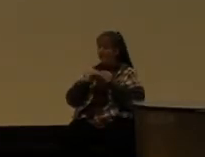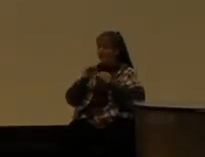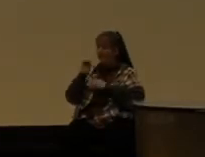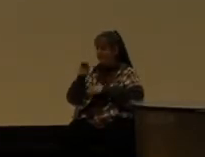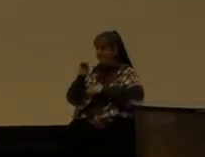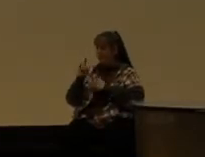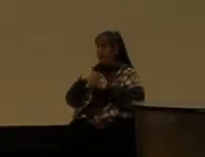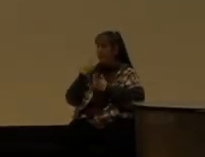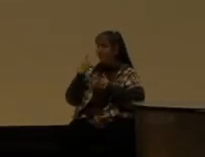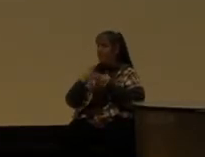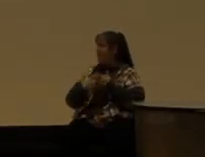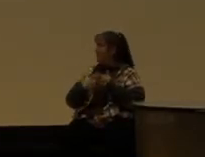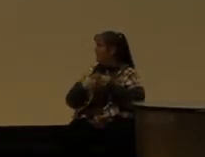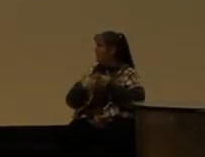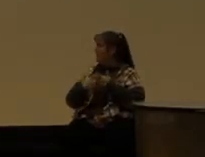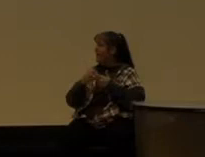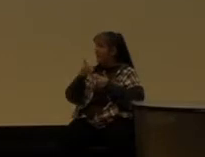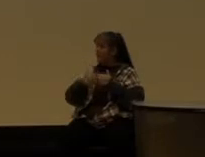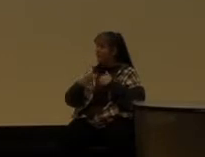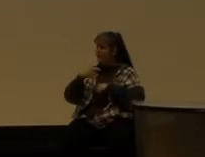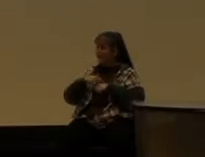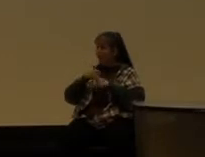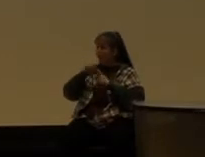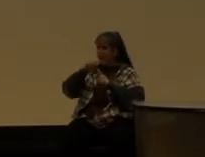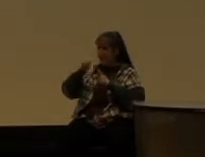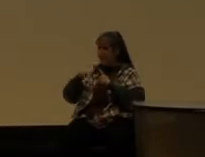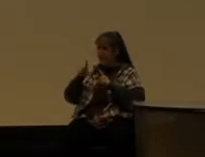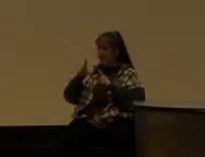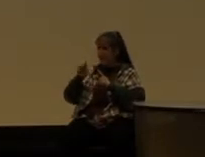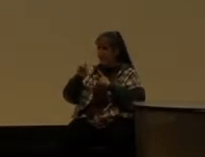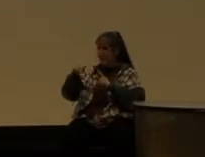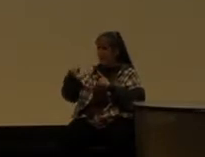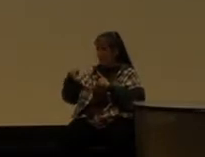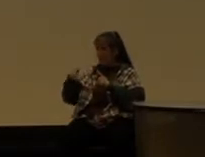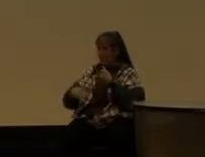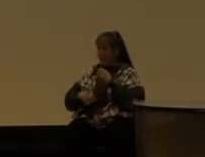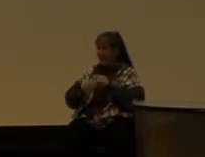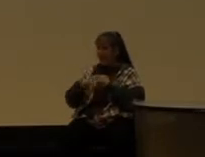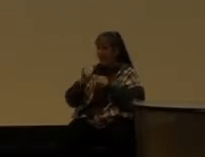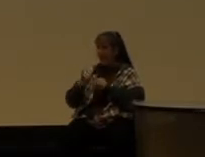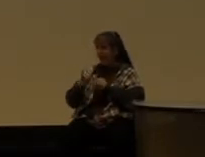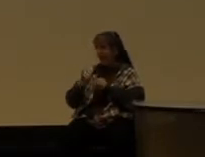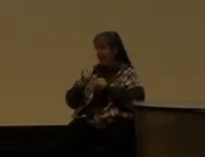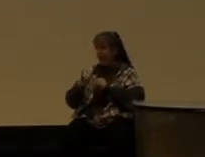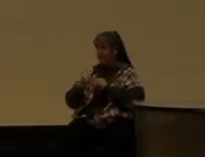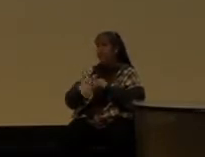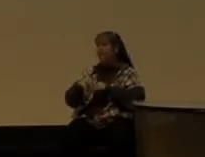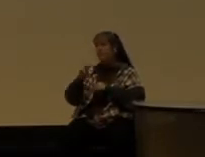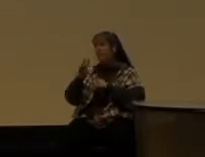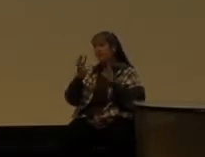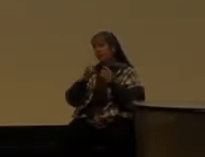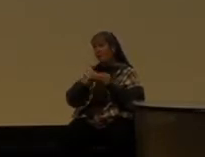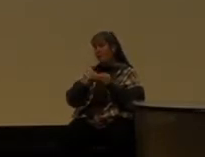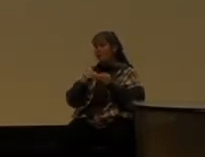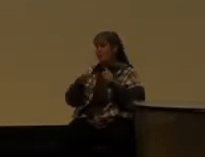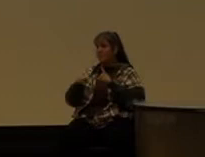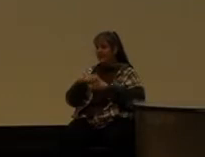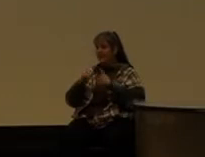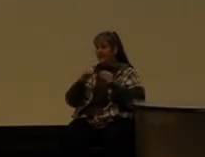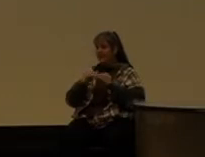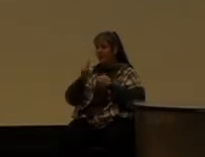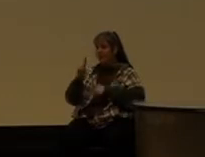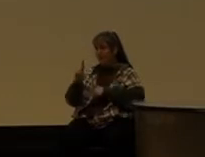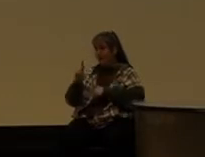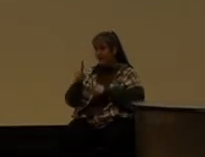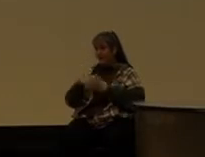And then you're going to have, every time you go to the loop, you're going to add whatever I is to it. Right? You're going to say total plus equal to 1, so then it's going to